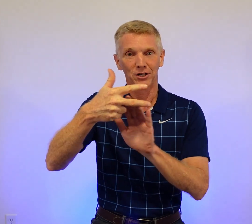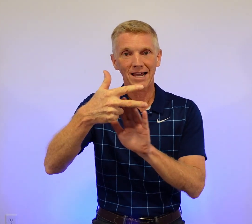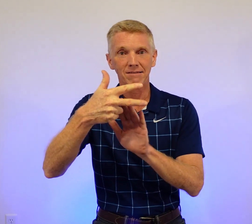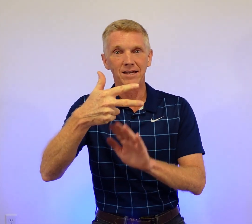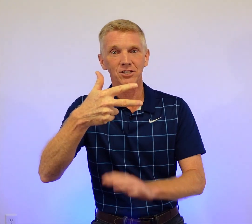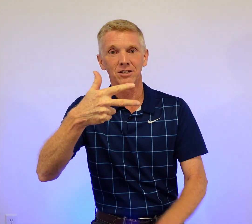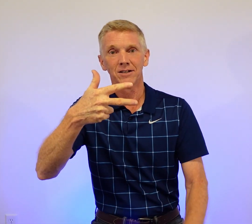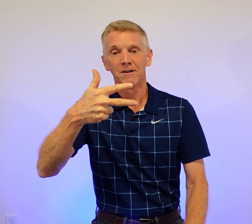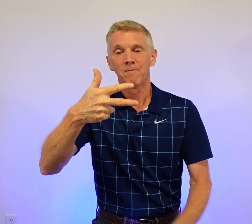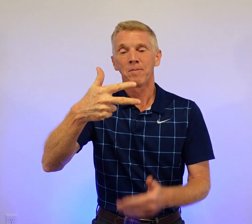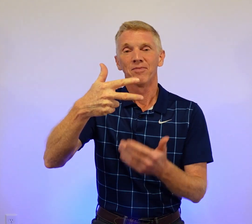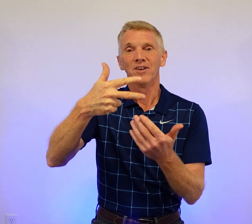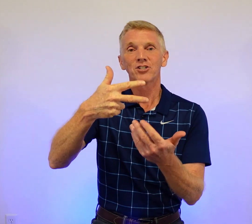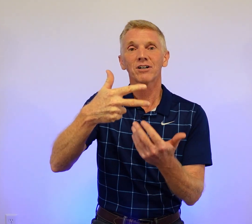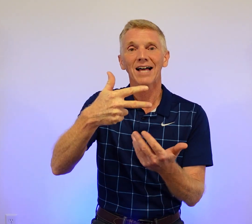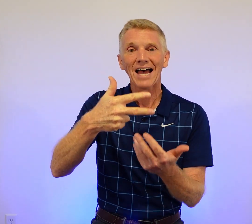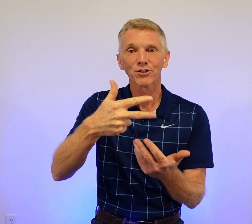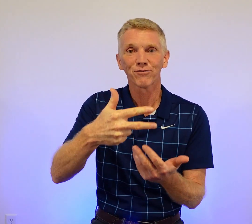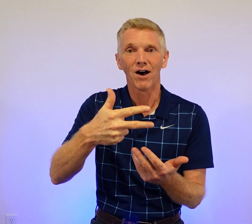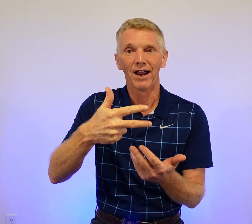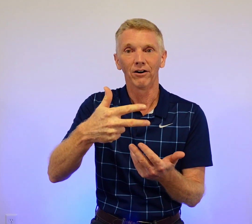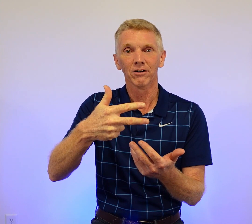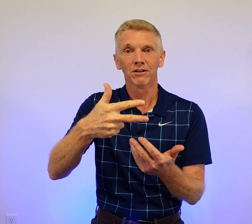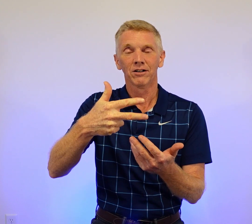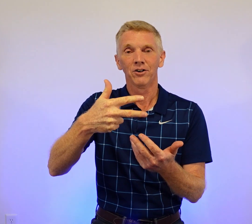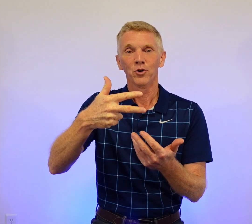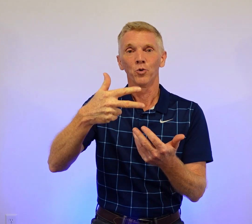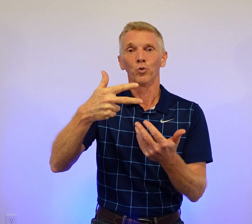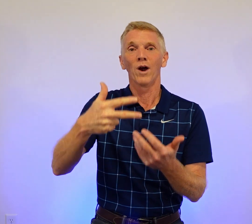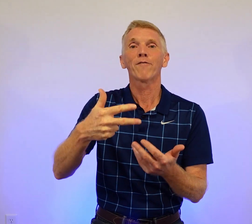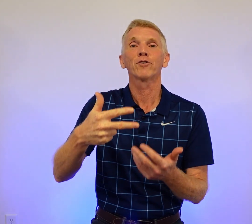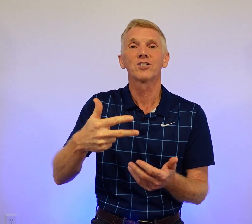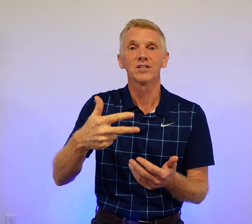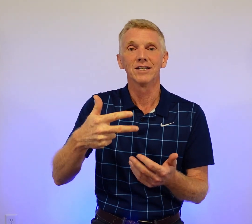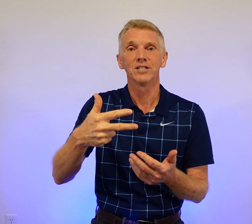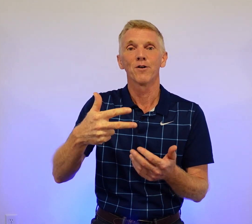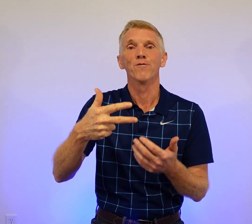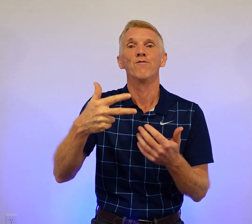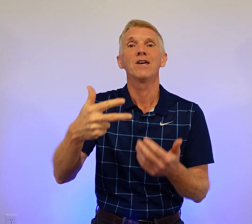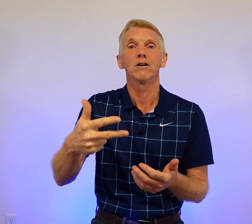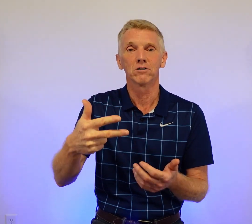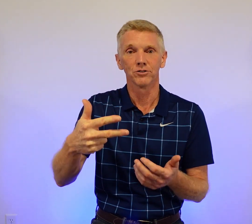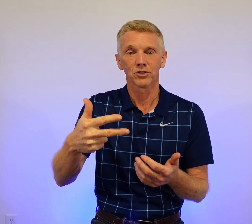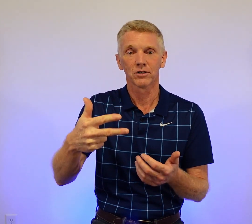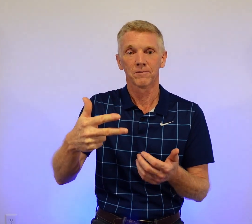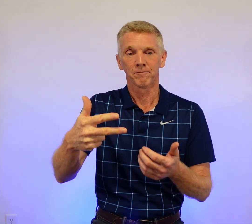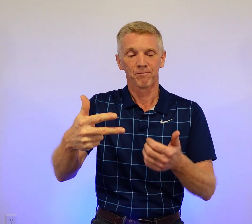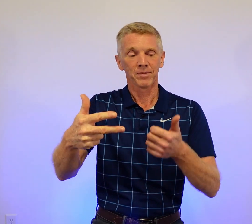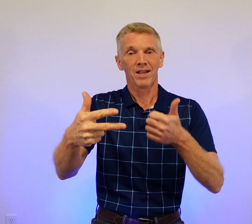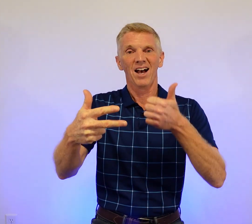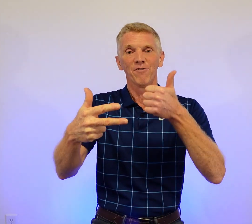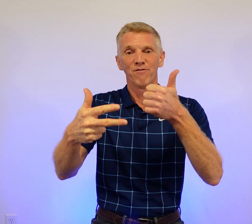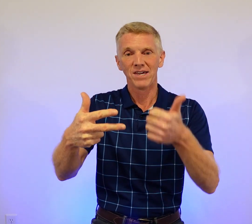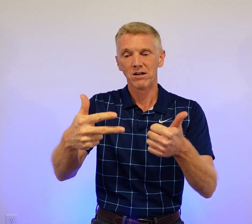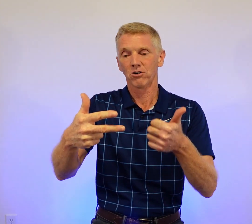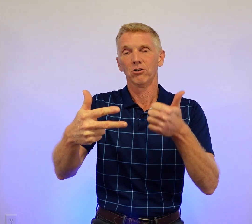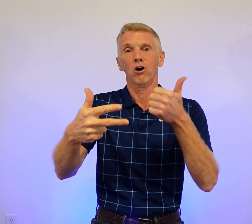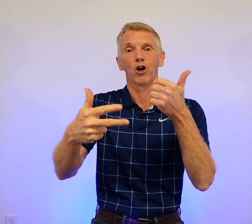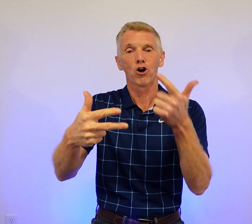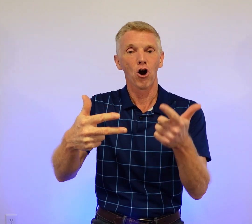like this. This classifier references vehicles. A vehicle, a